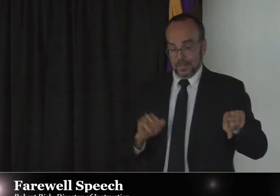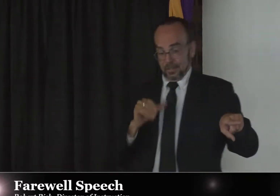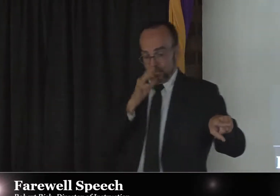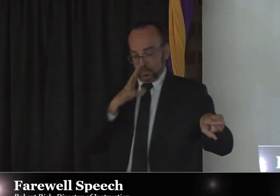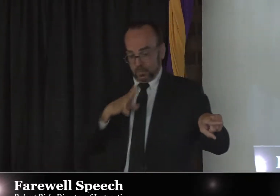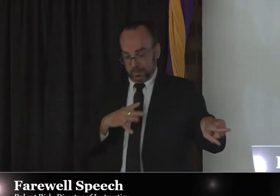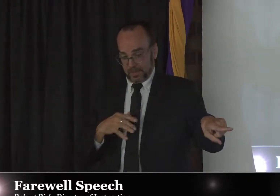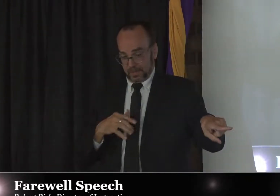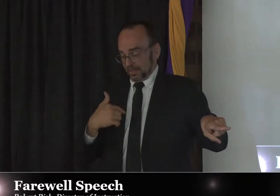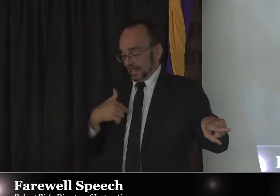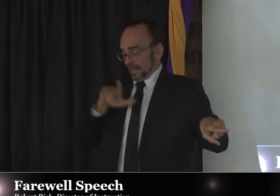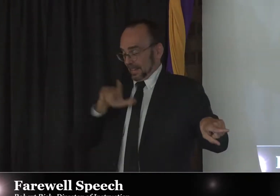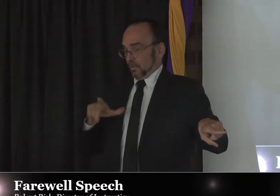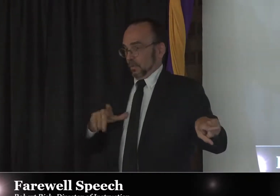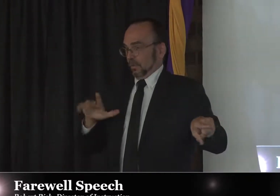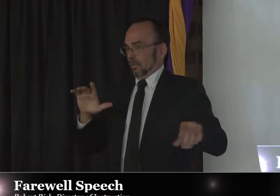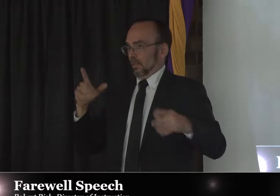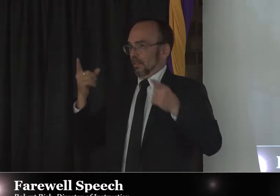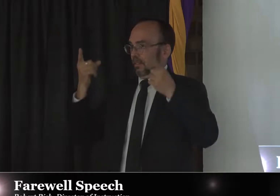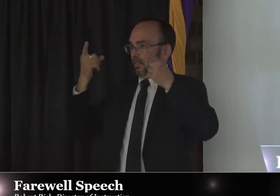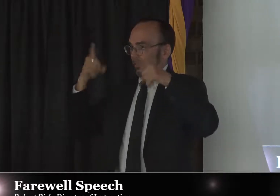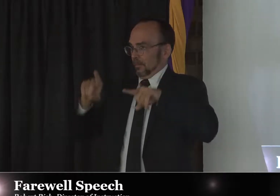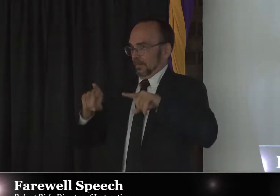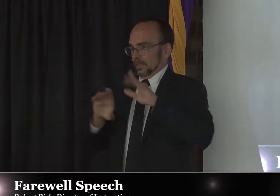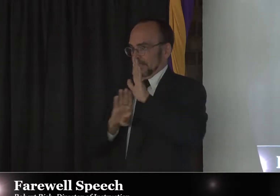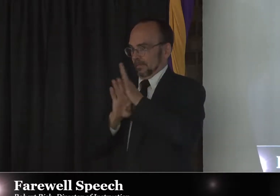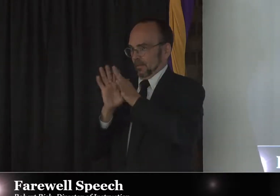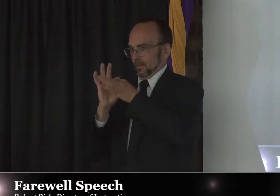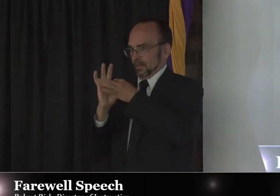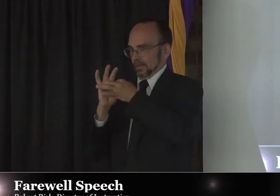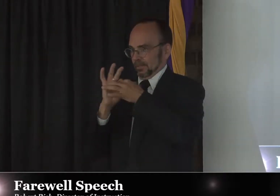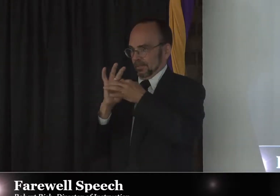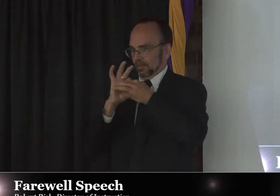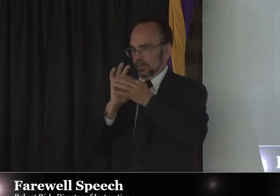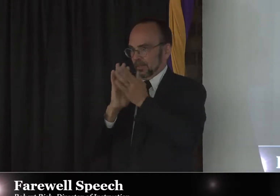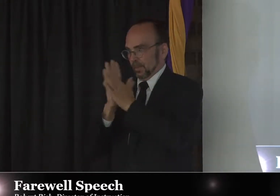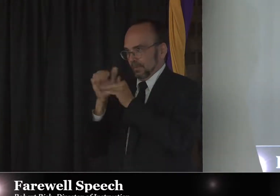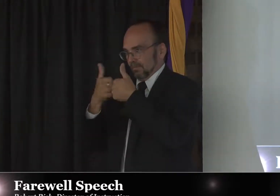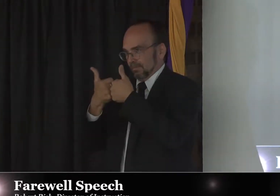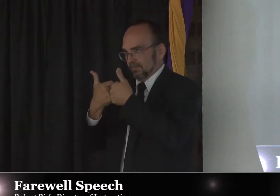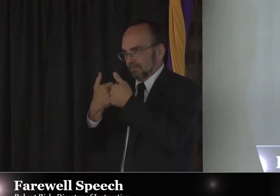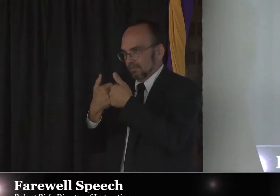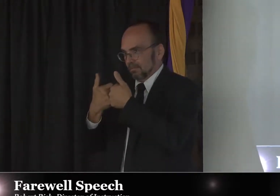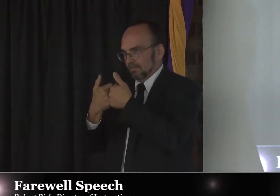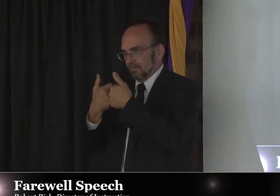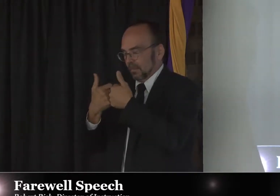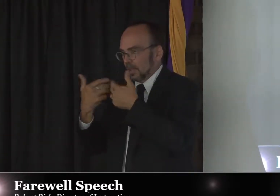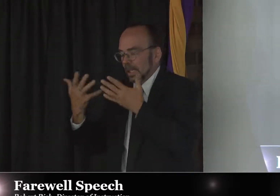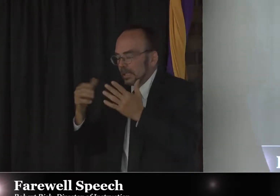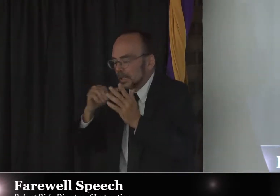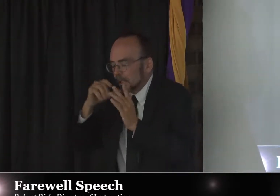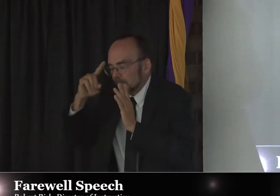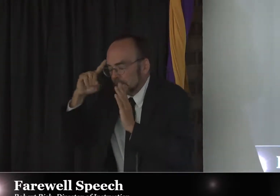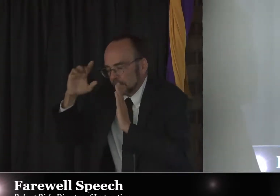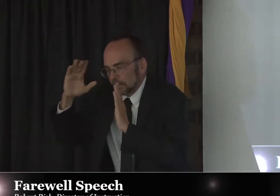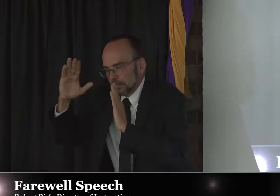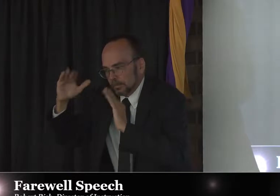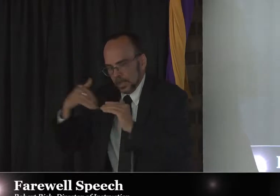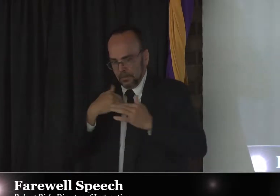in. This woman and the landlord developed feelings, and they became sweethearts. It